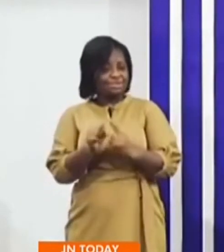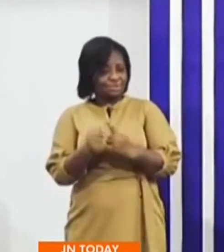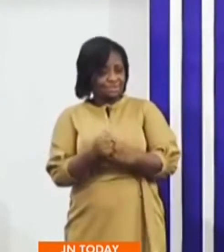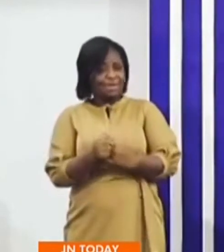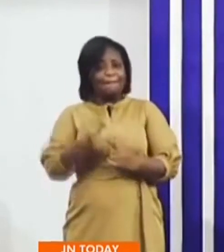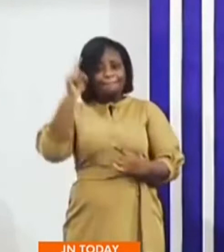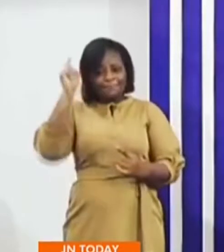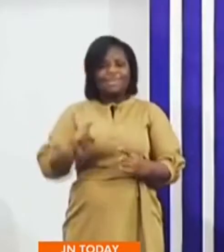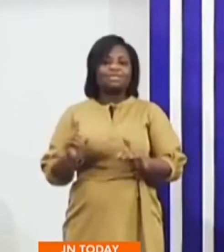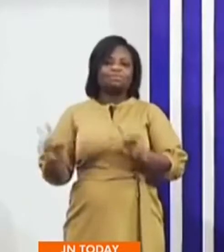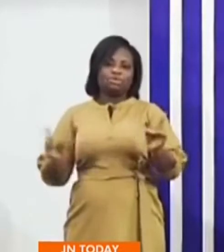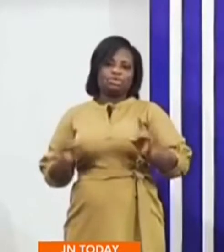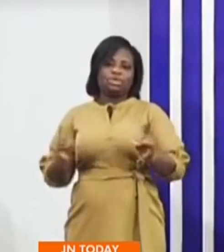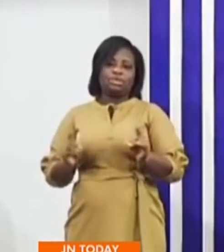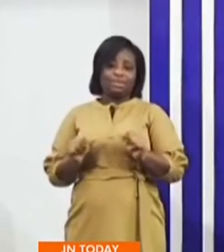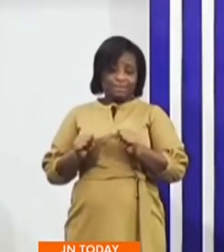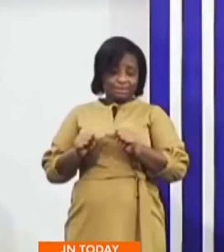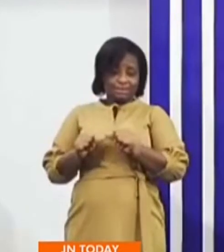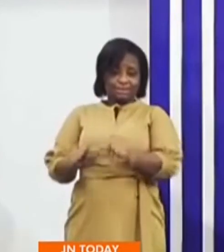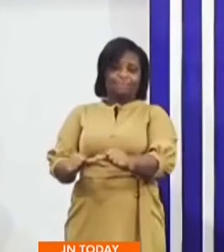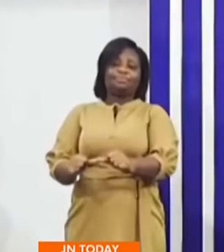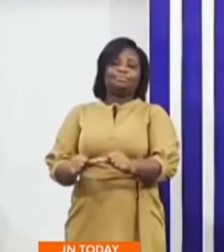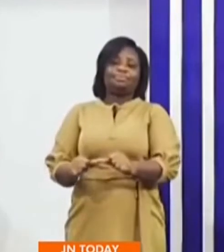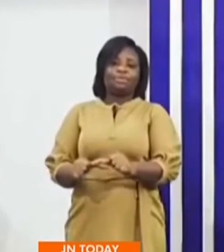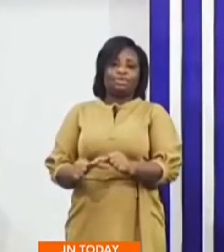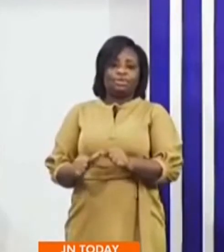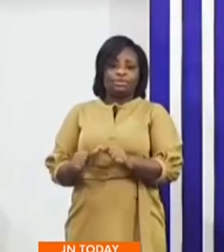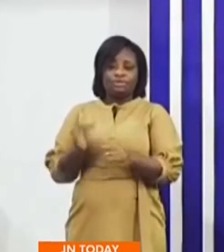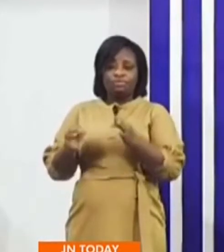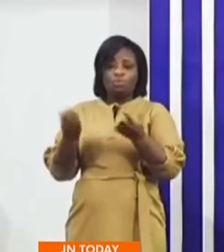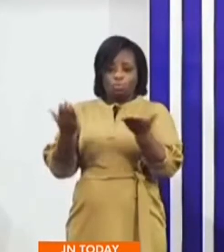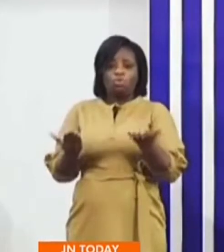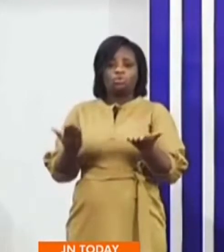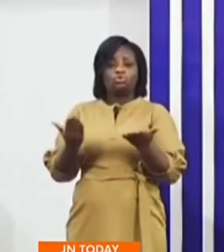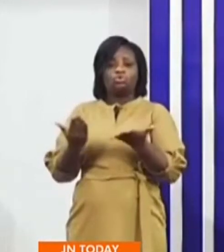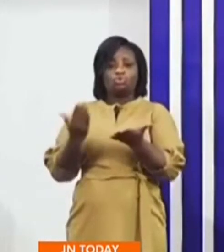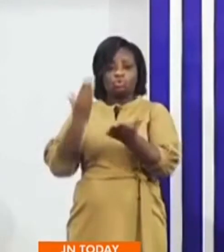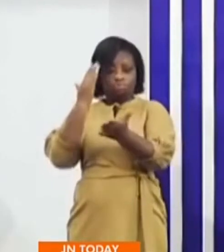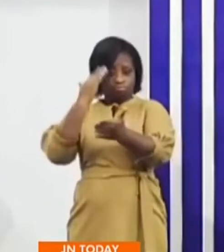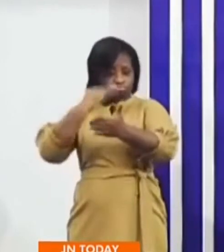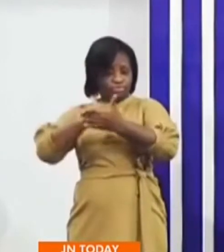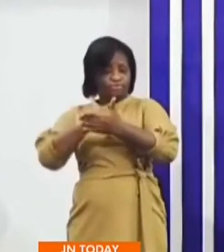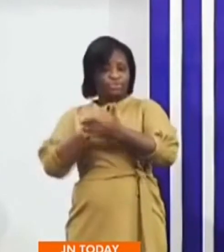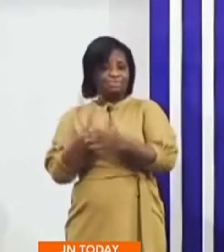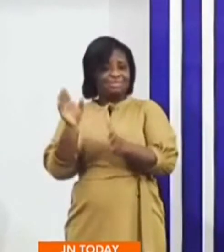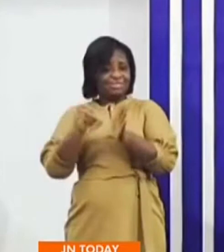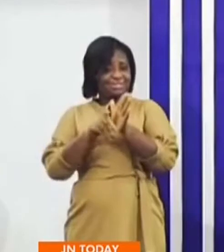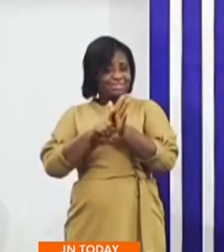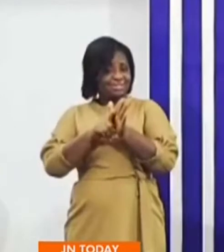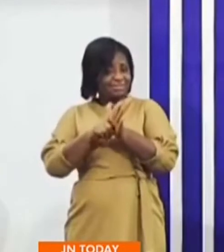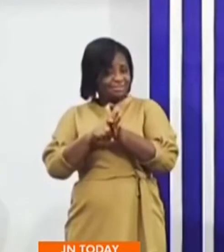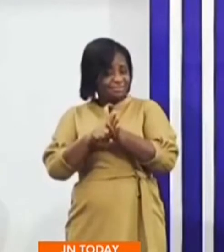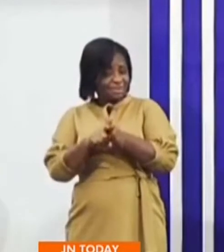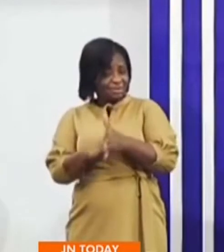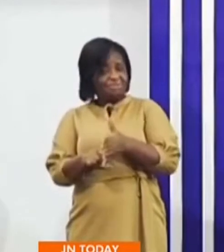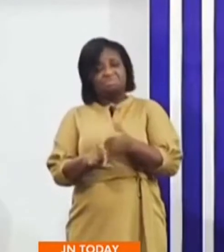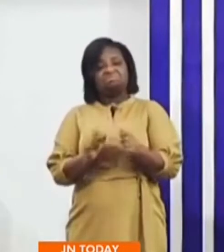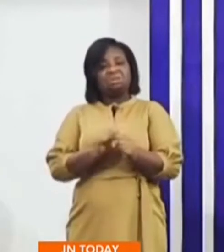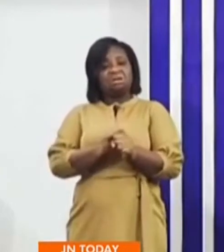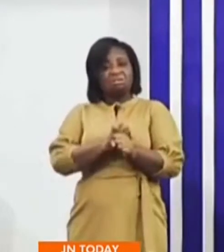institutionalized and maintained if you are going to contain this disease by doing there's no need to contain covid19